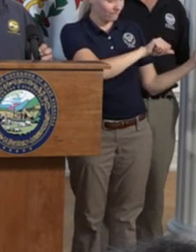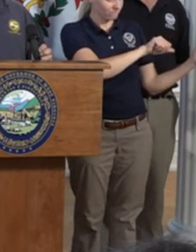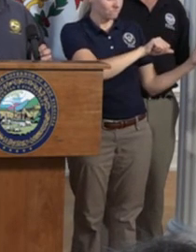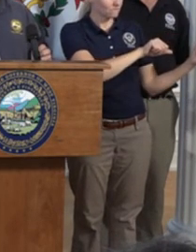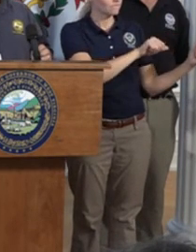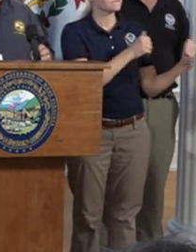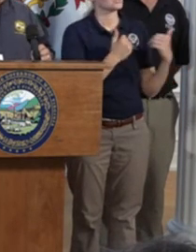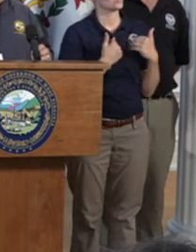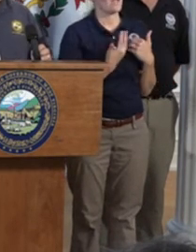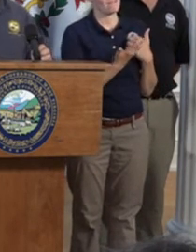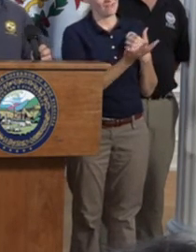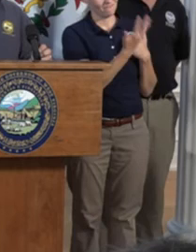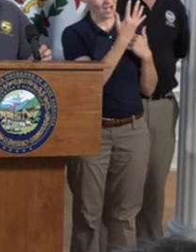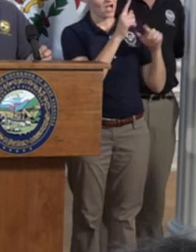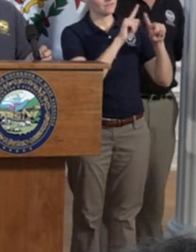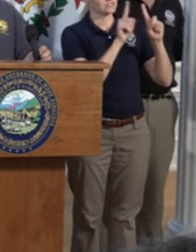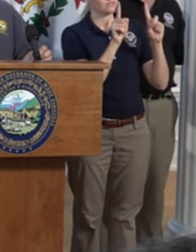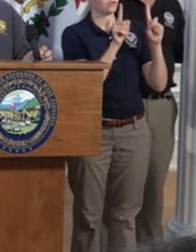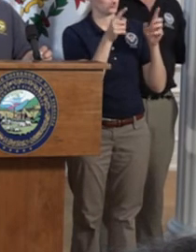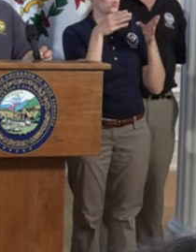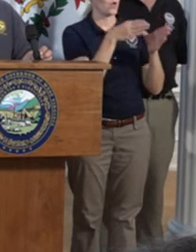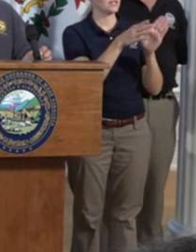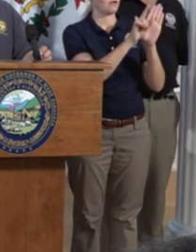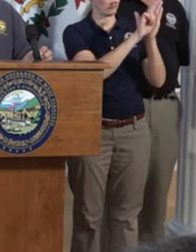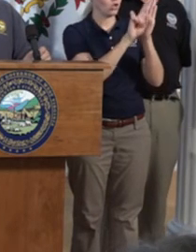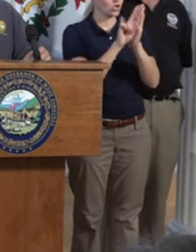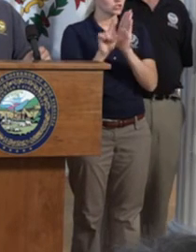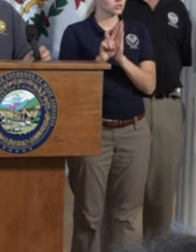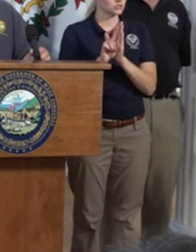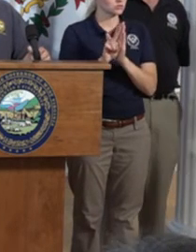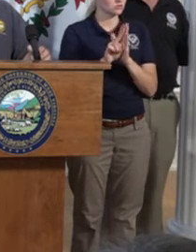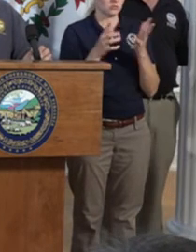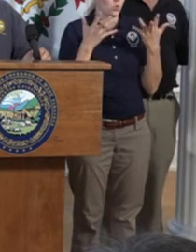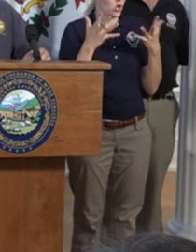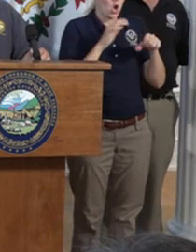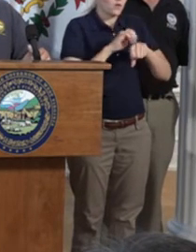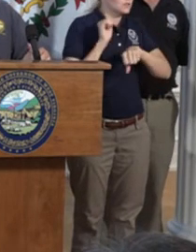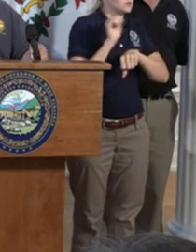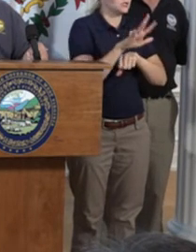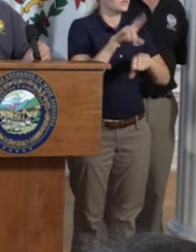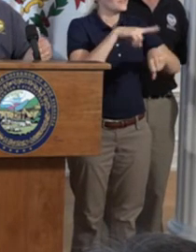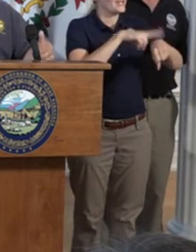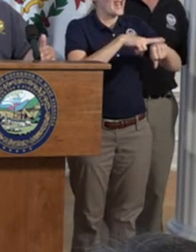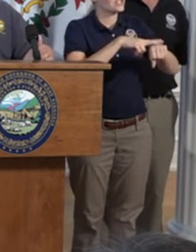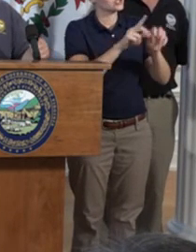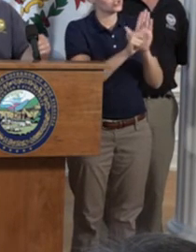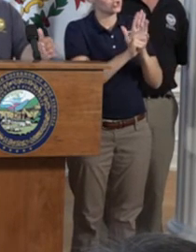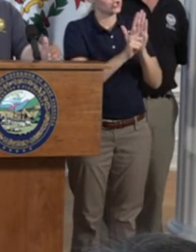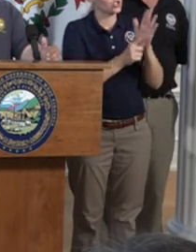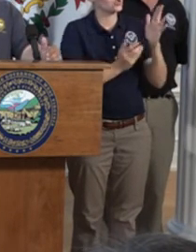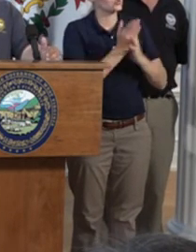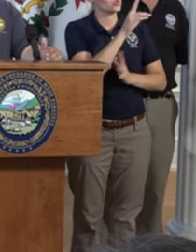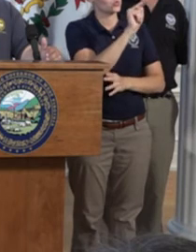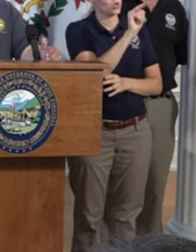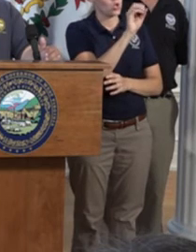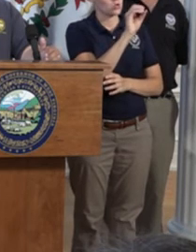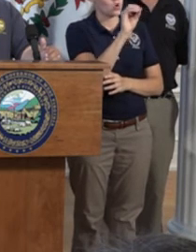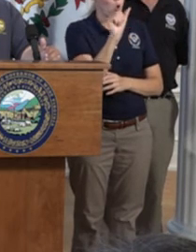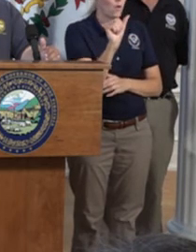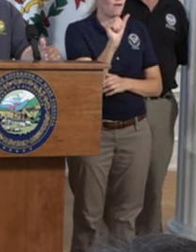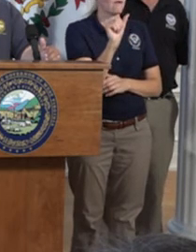different ways those alerts go out and went out that night. Through the National Alert Warning System, through NOAA,